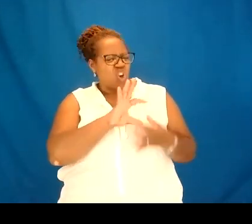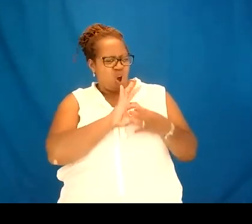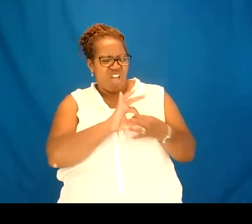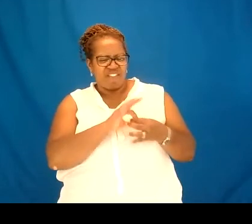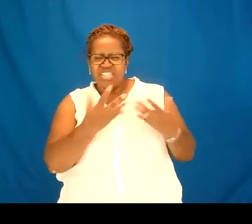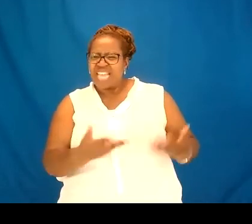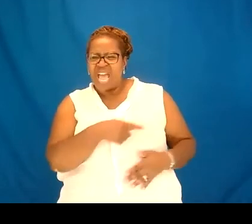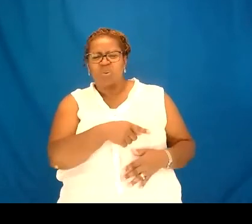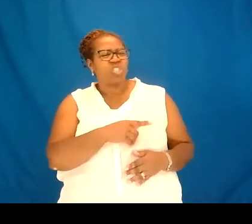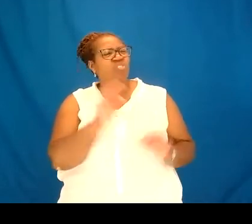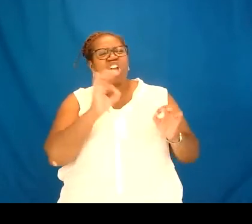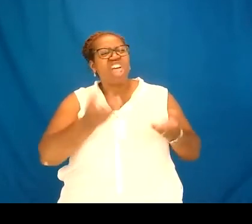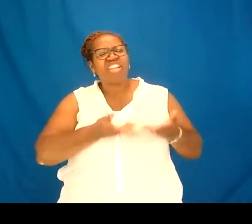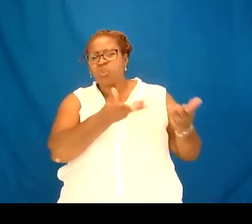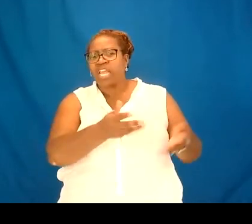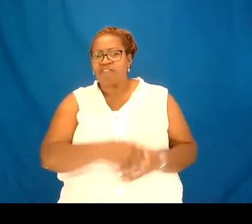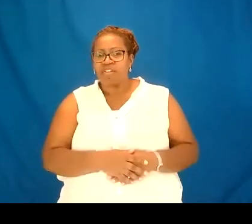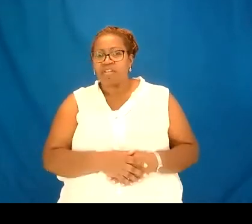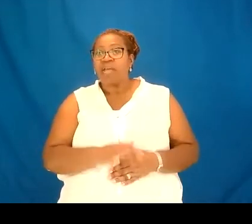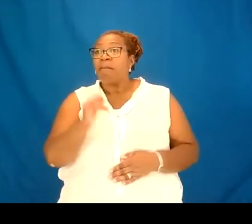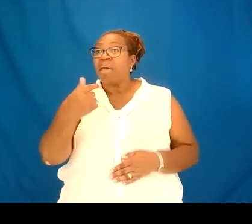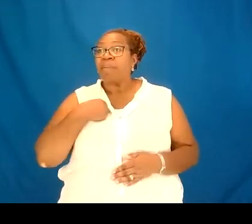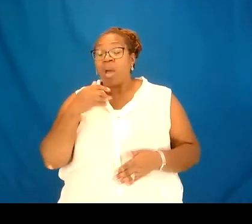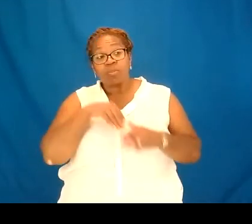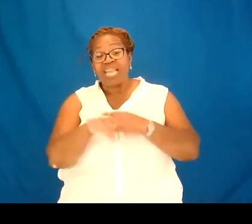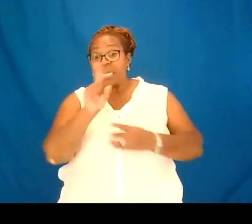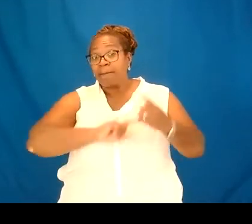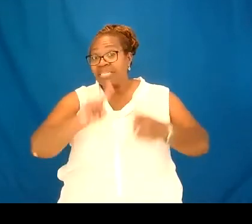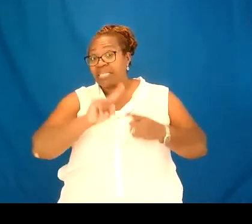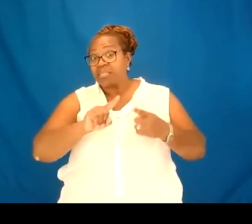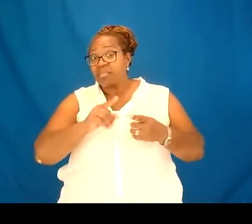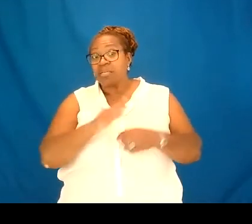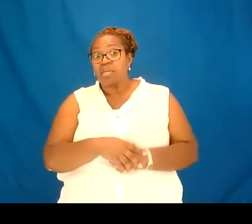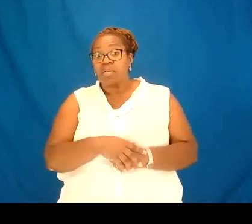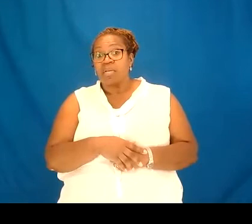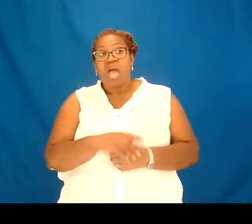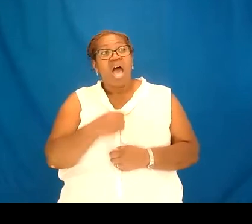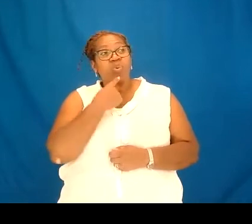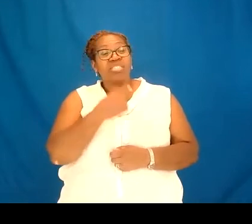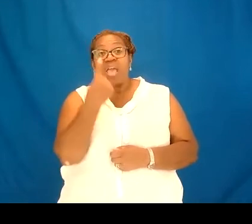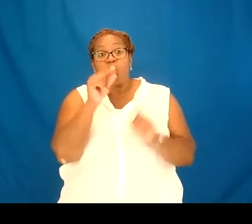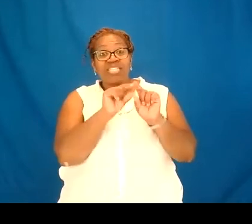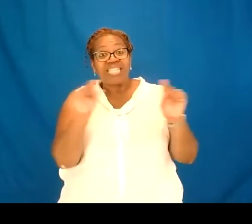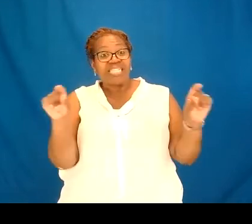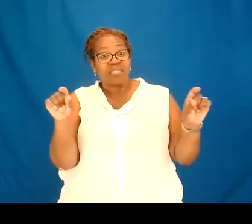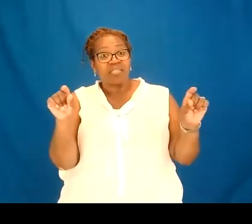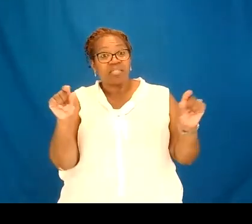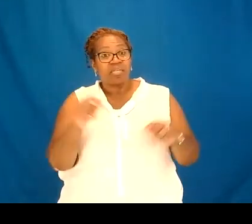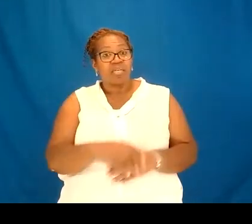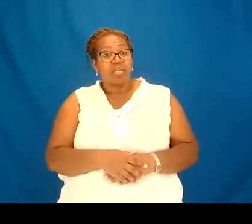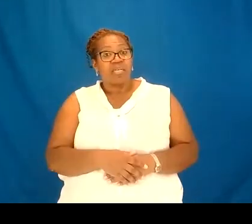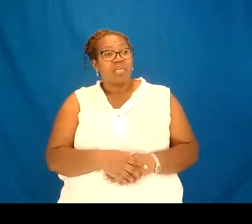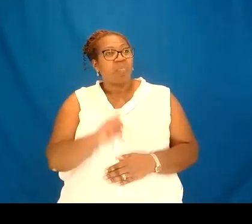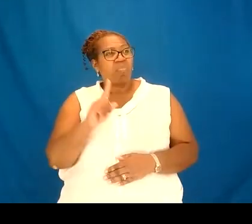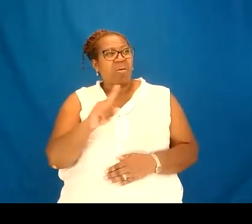bring. I'll be in a meeting, and I kid you not, I will say a sentence, and it would literally be as if I hadn't